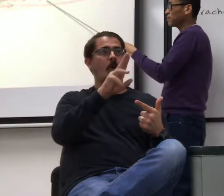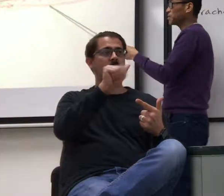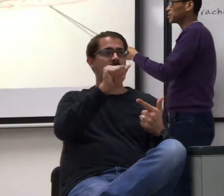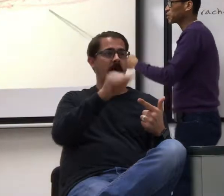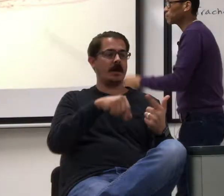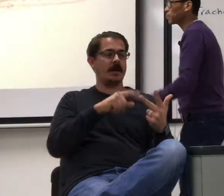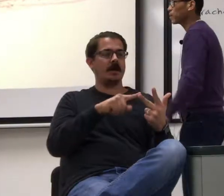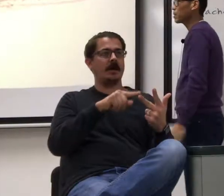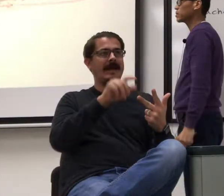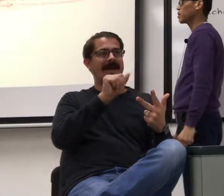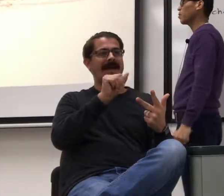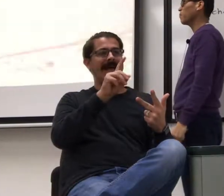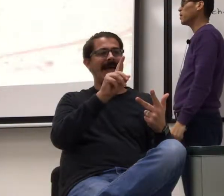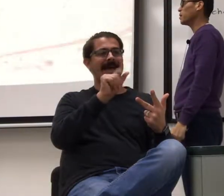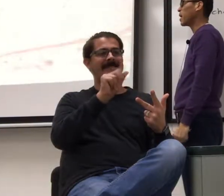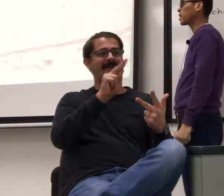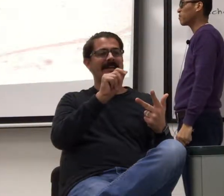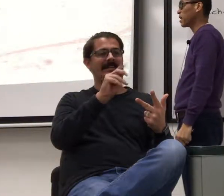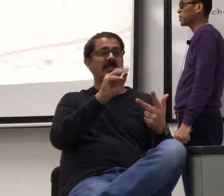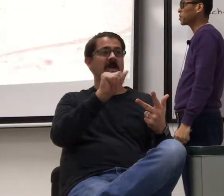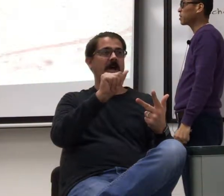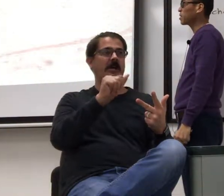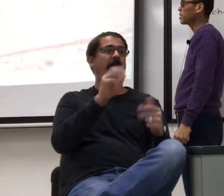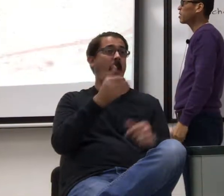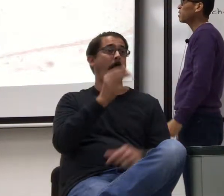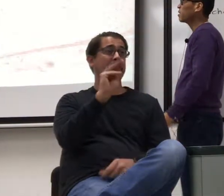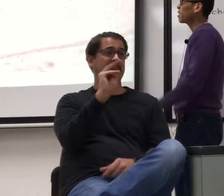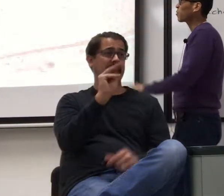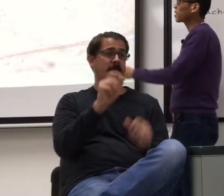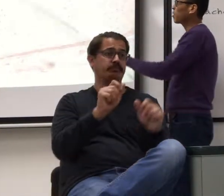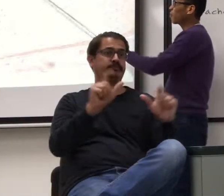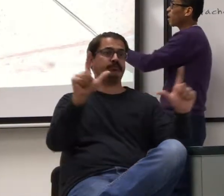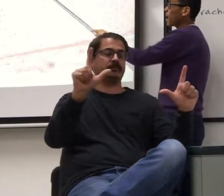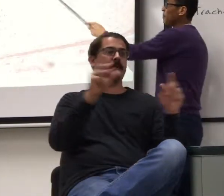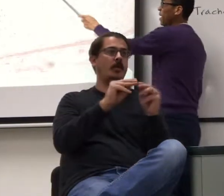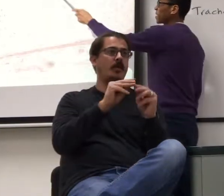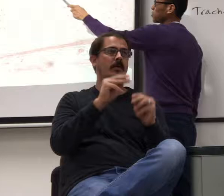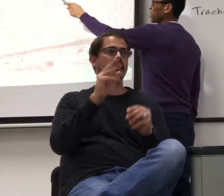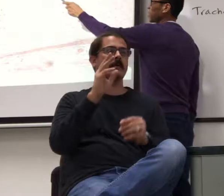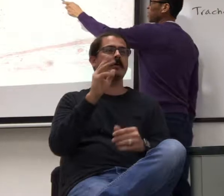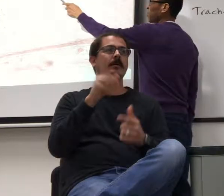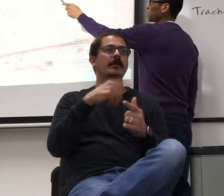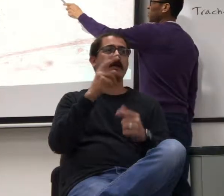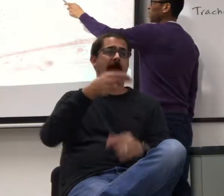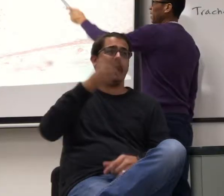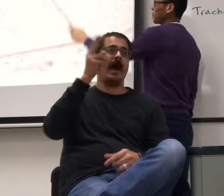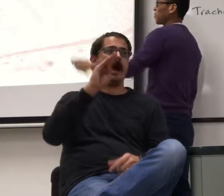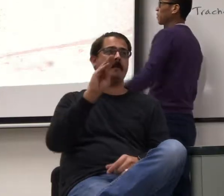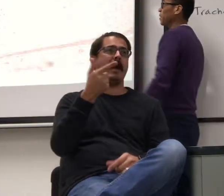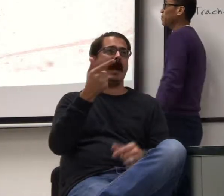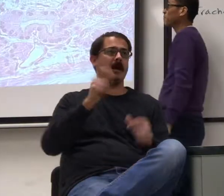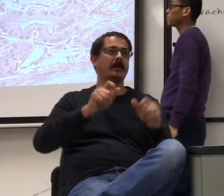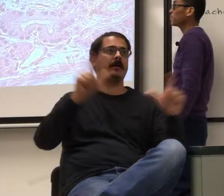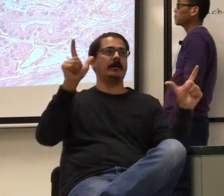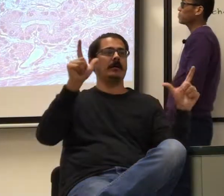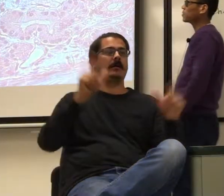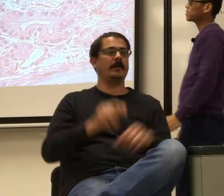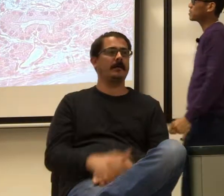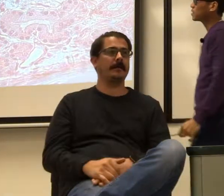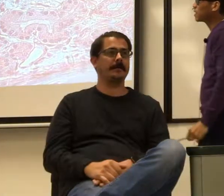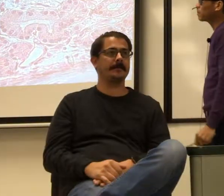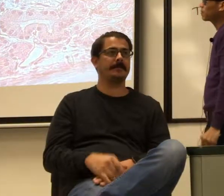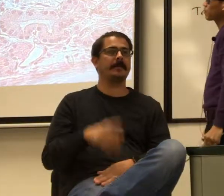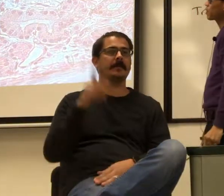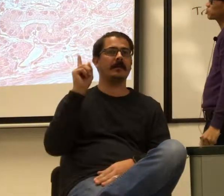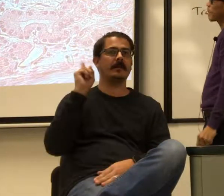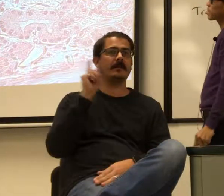all adventitia. Let's go medium magnification. We're going to go to a high mag so we can get a close look at the epithelium. So this